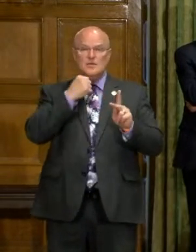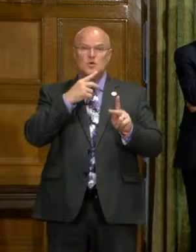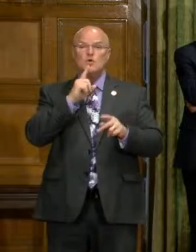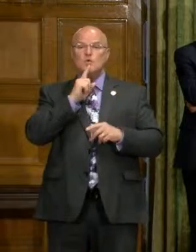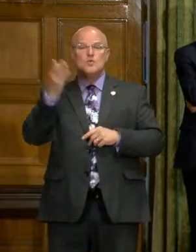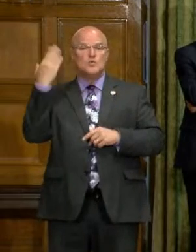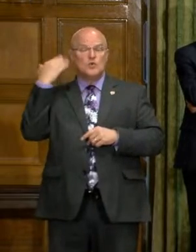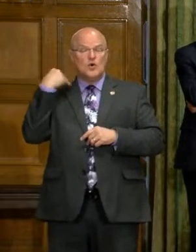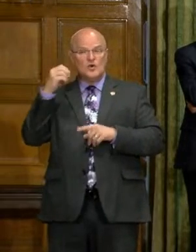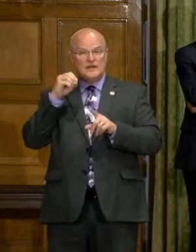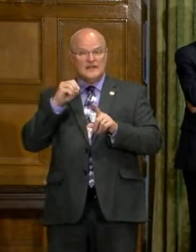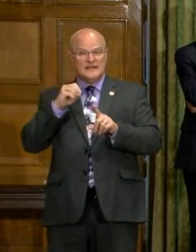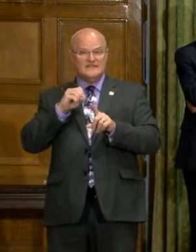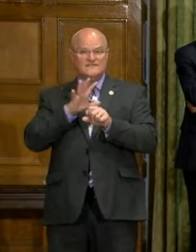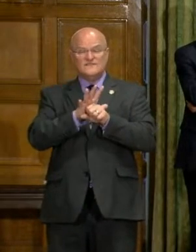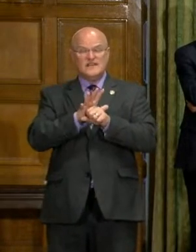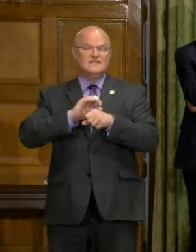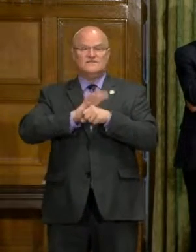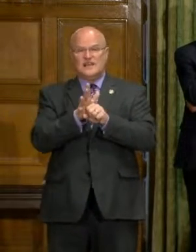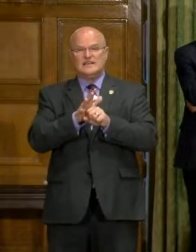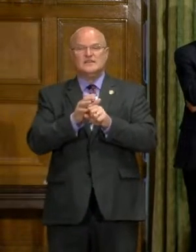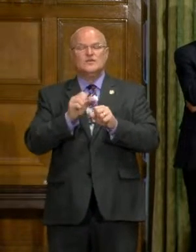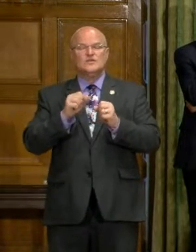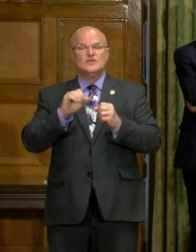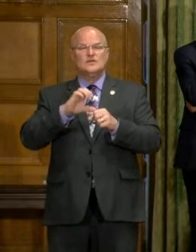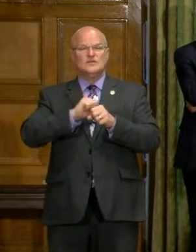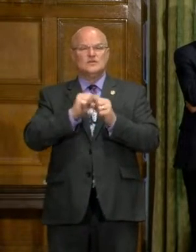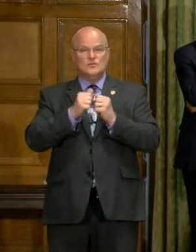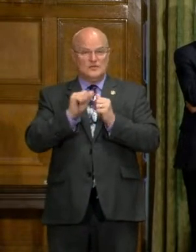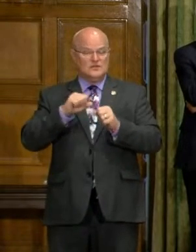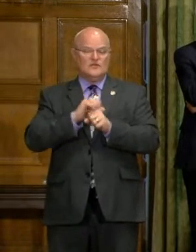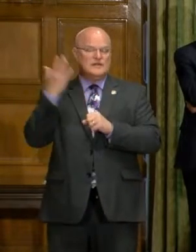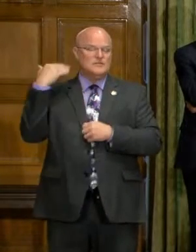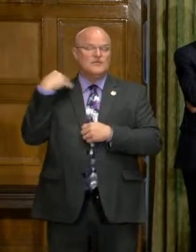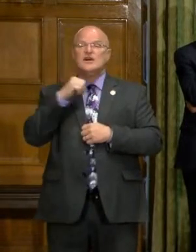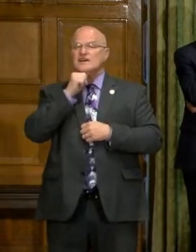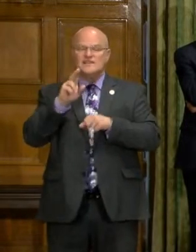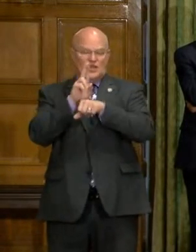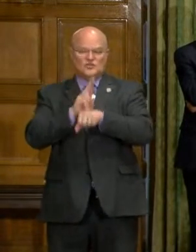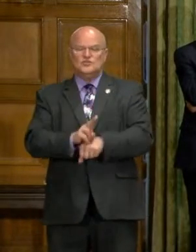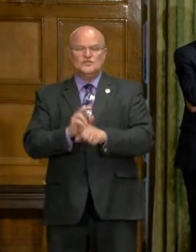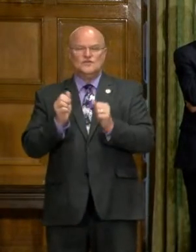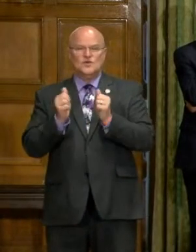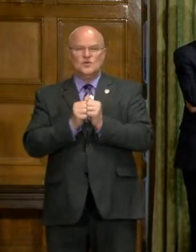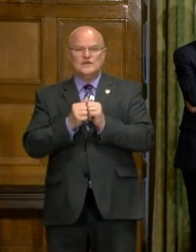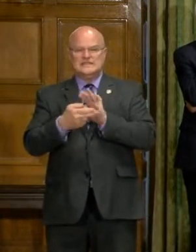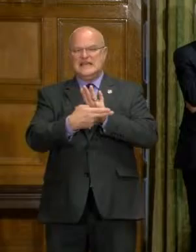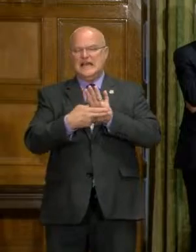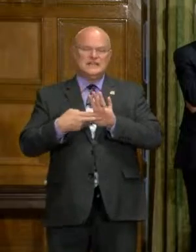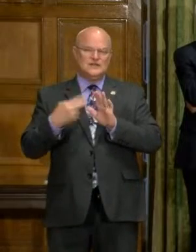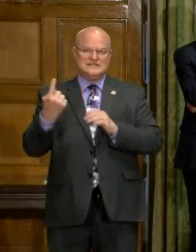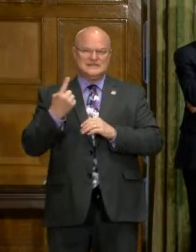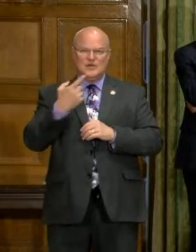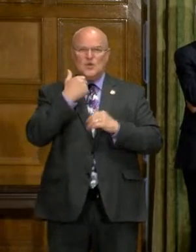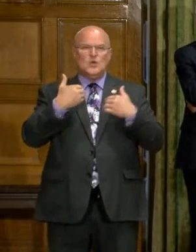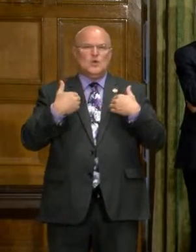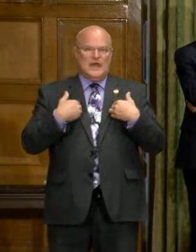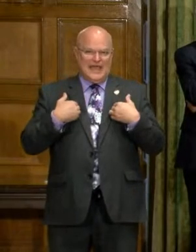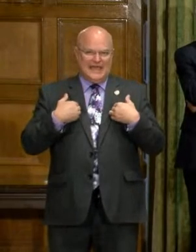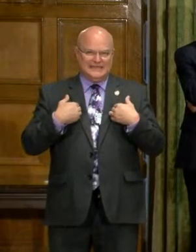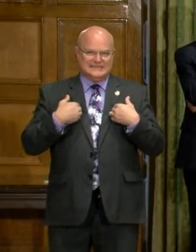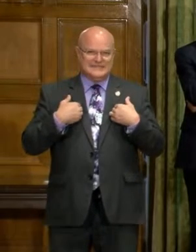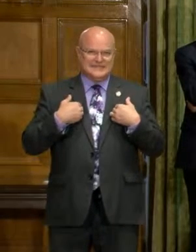who were infected with COVID-19. They're not useful in diagnosing someone who